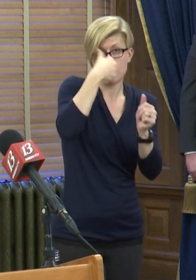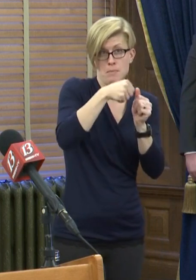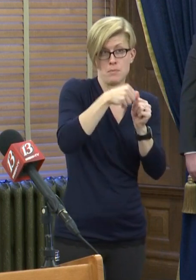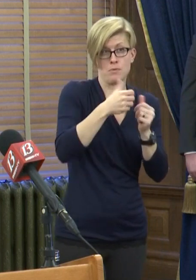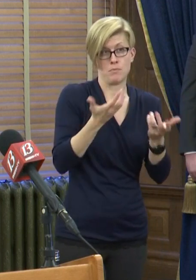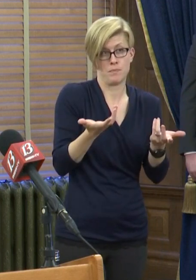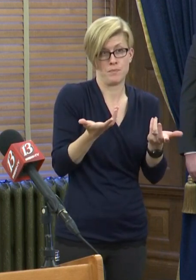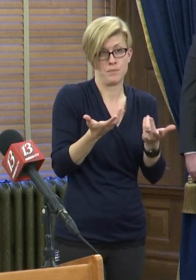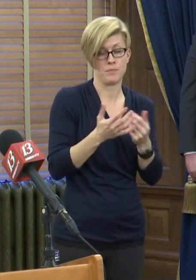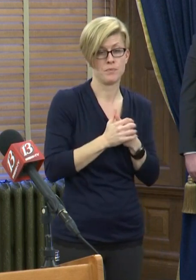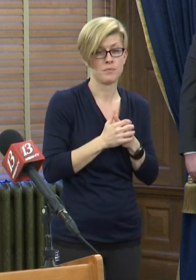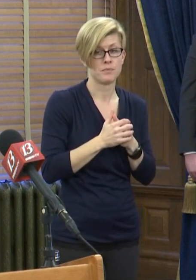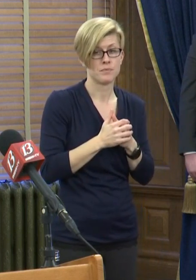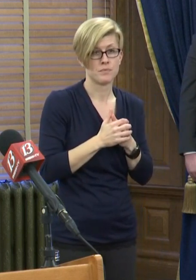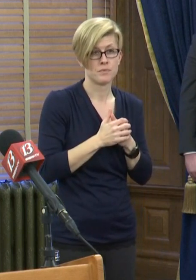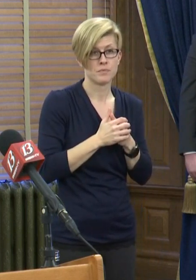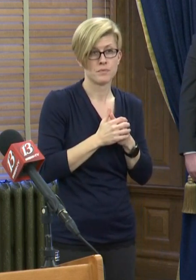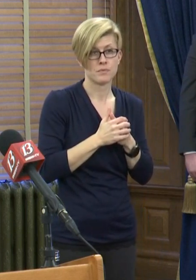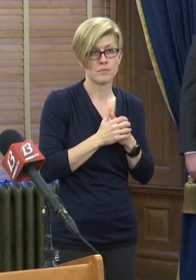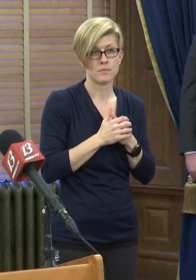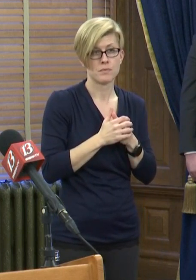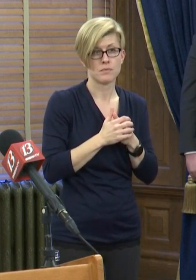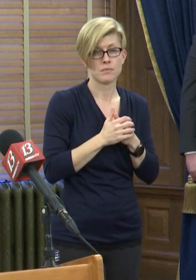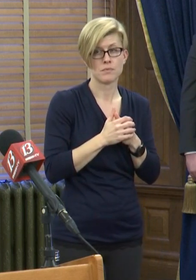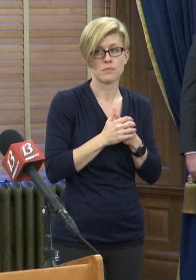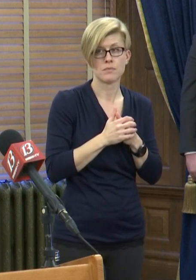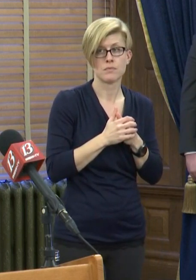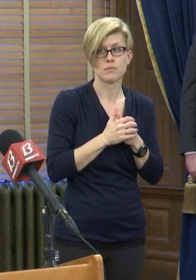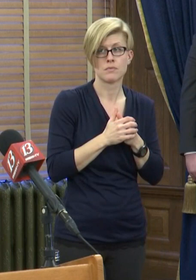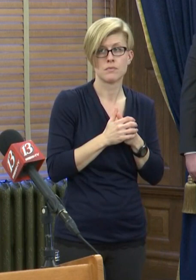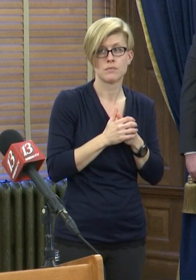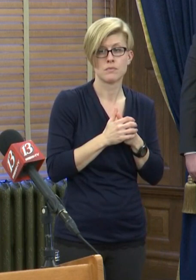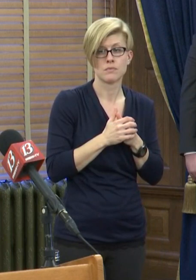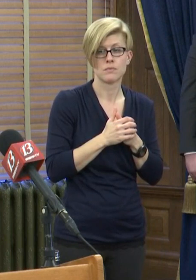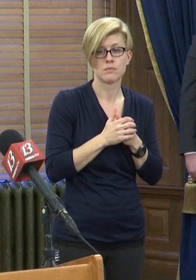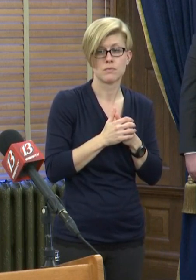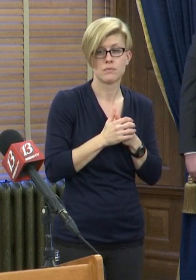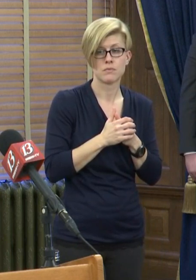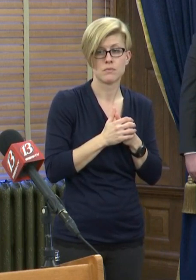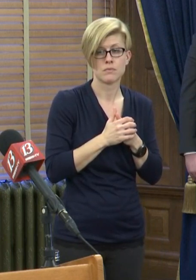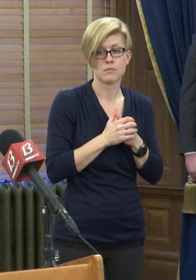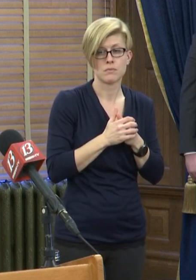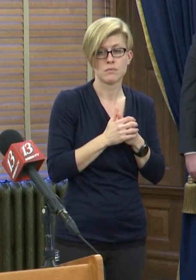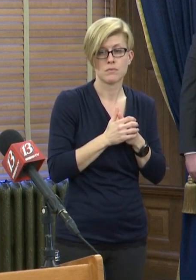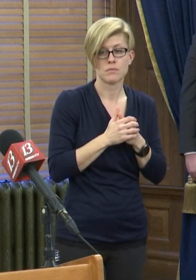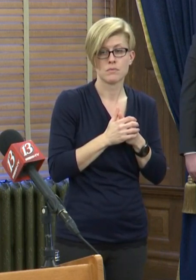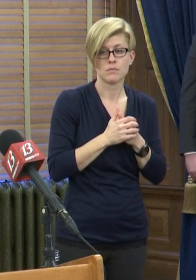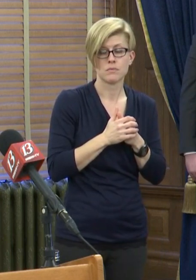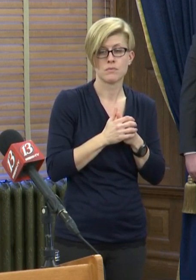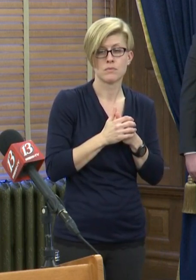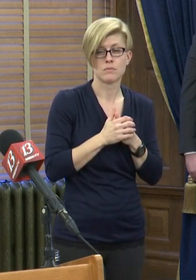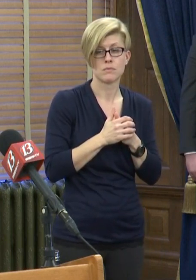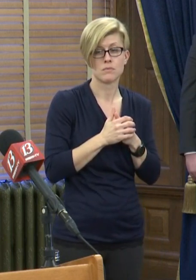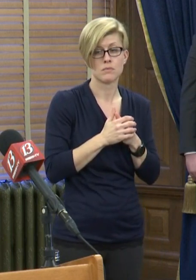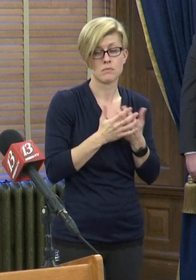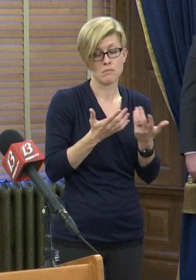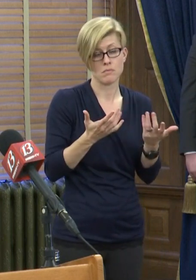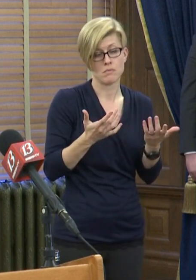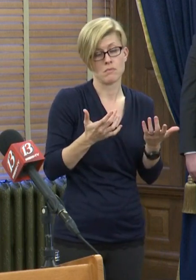you know, that's what I remember. I believe that it was a